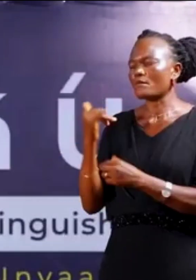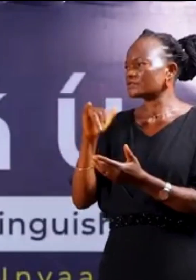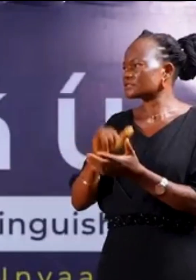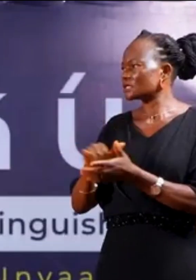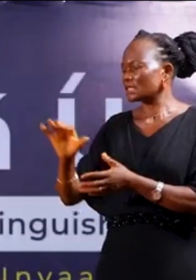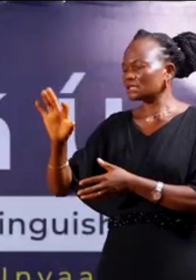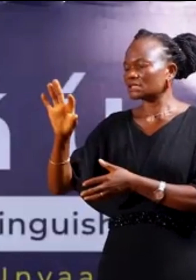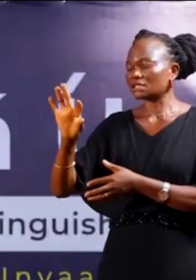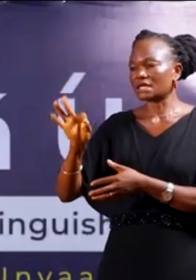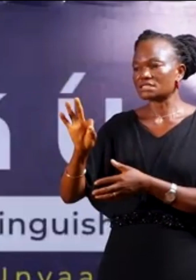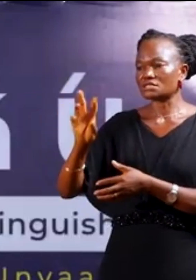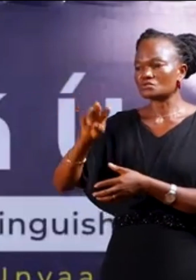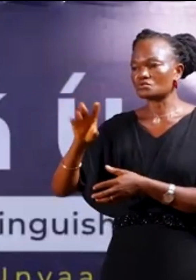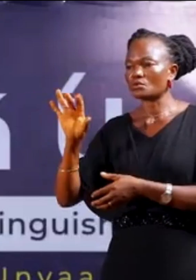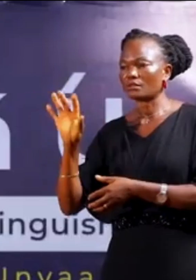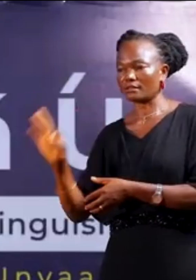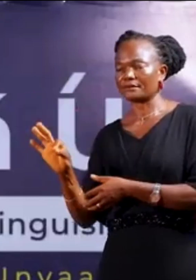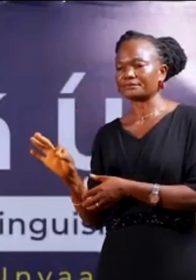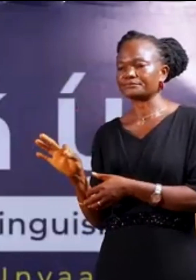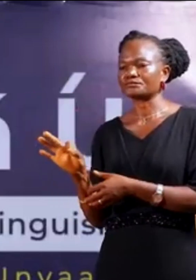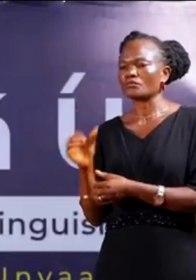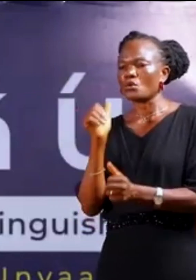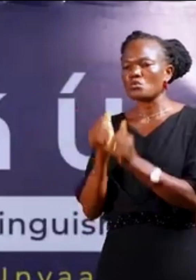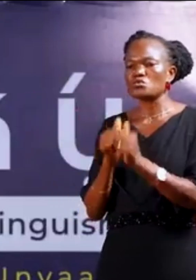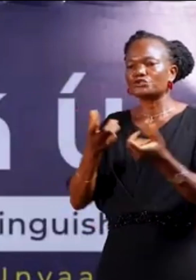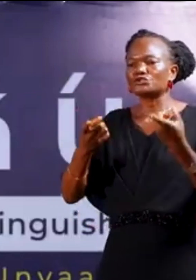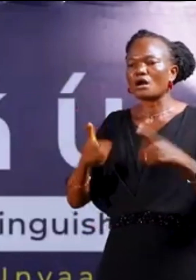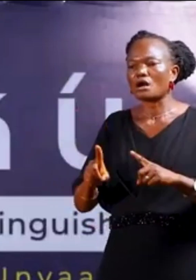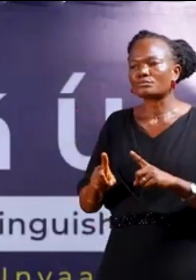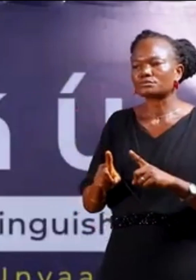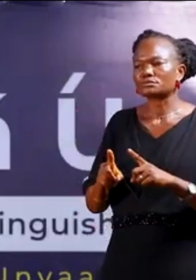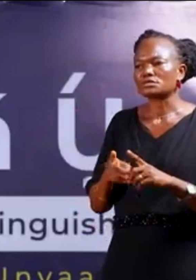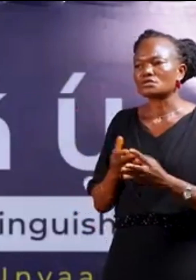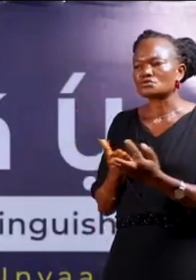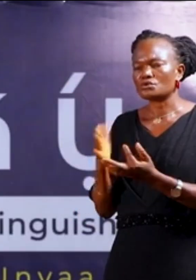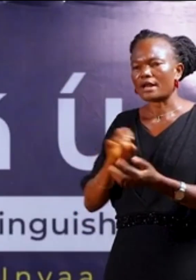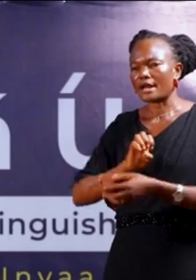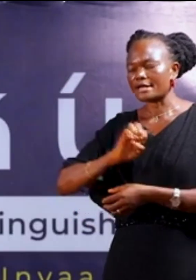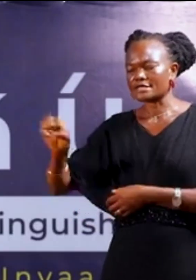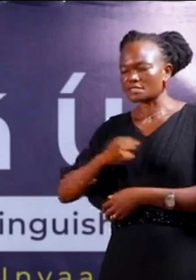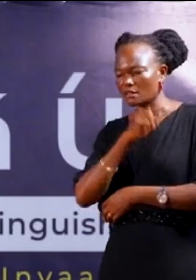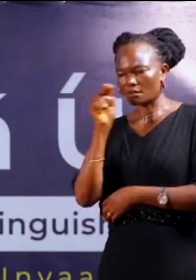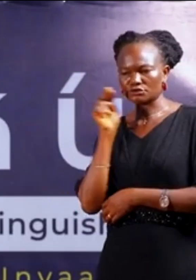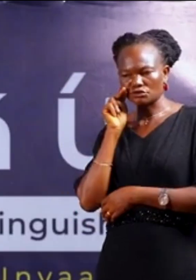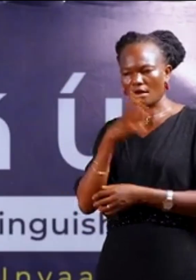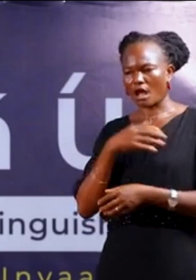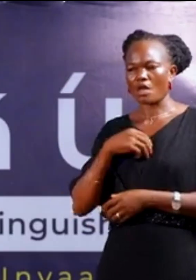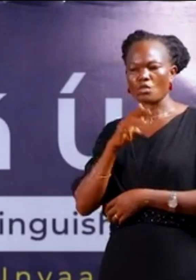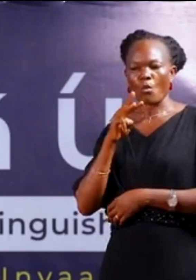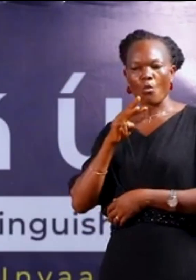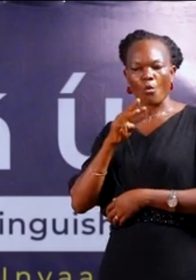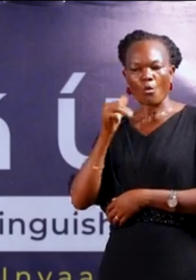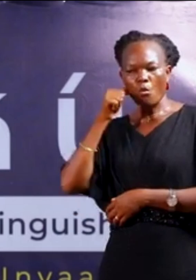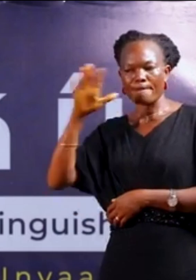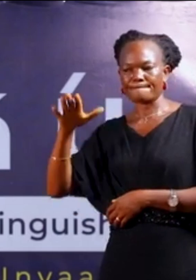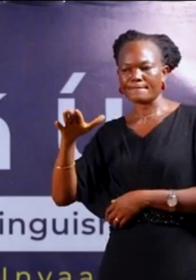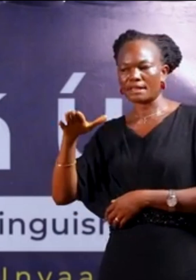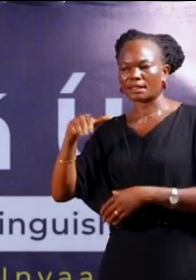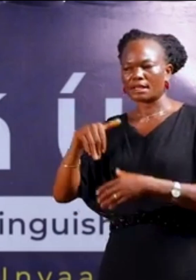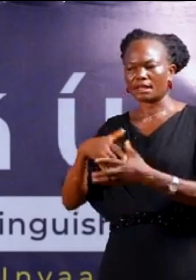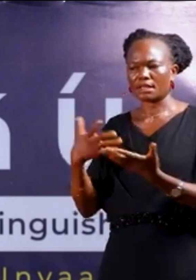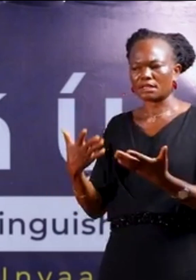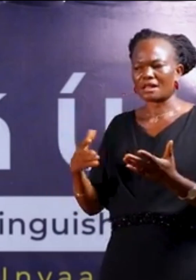with the 1929 Women's Revolt, right? Which occurred throughout eastern Nigeria. And women, in